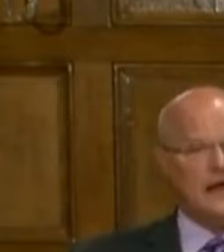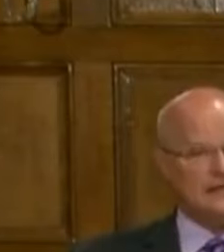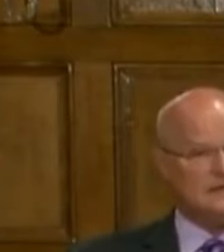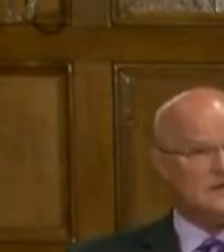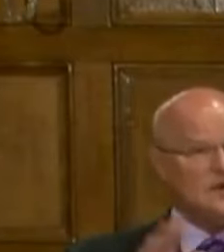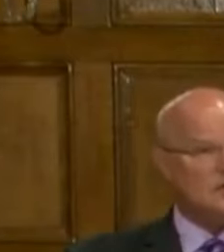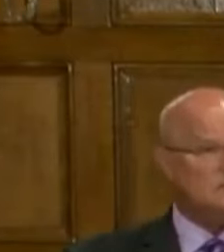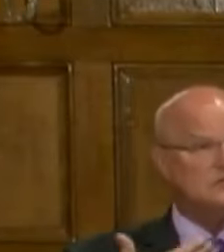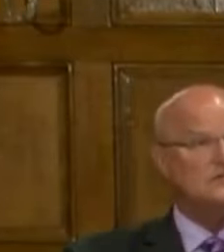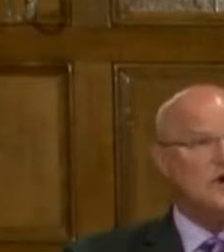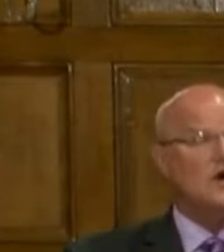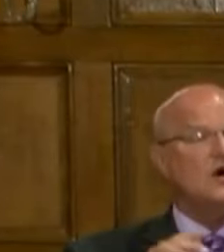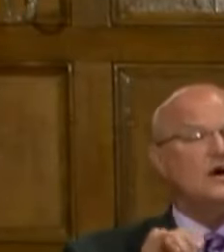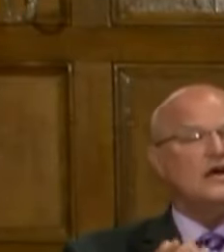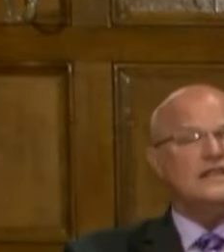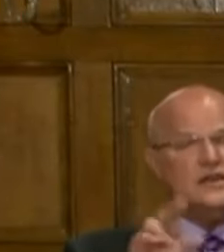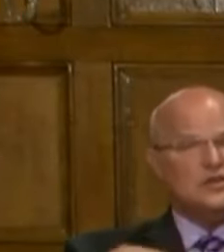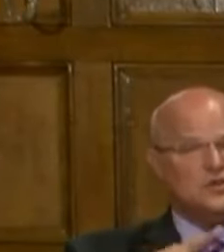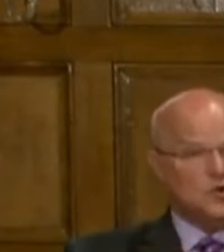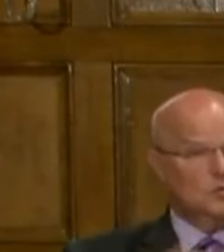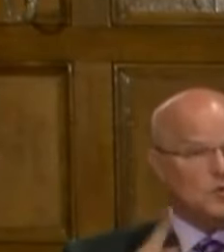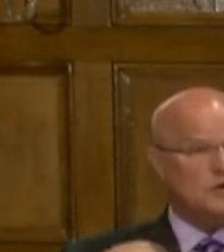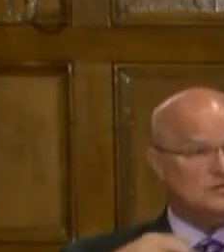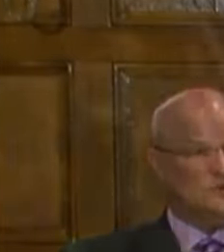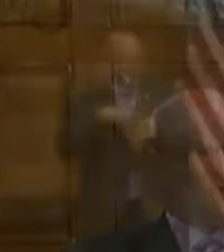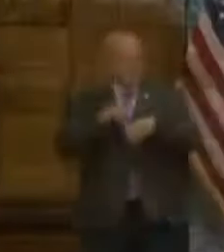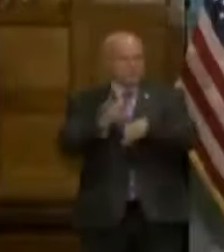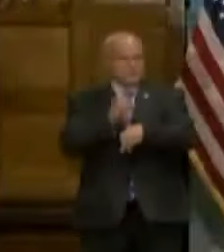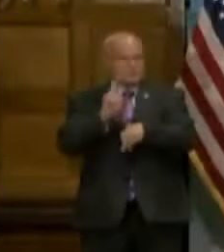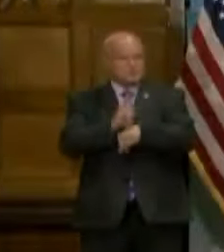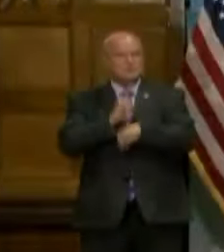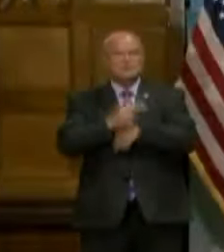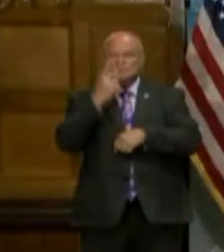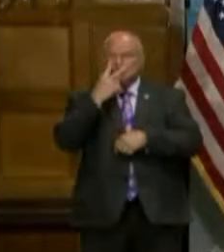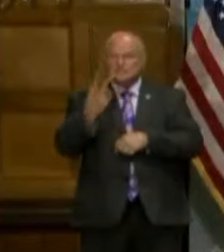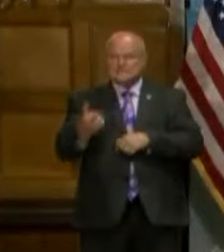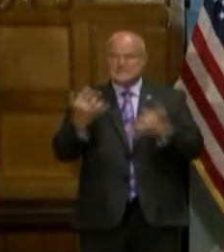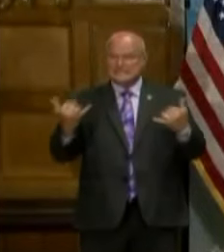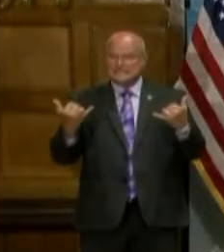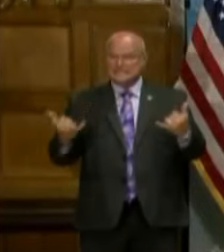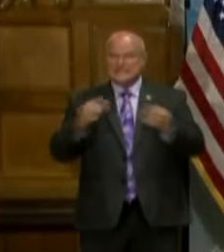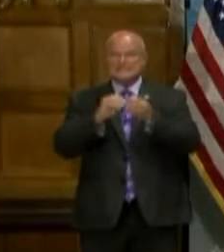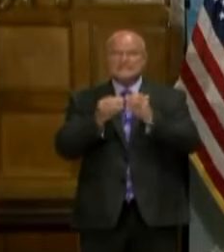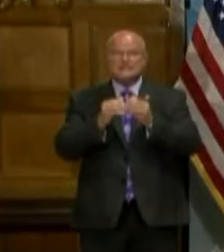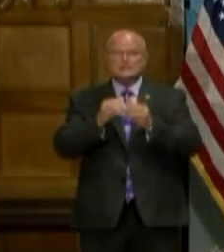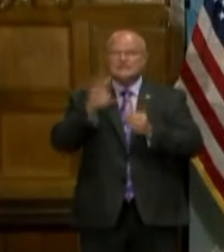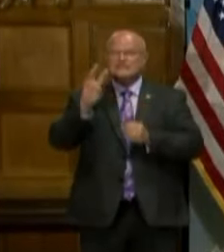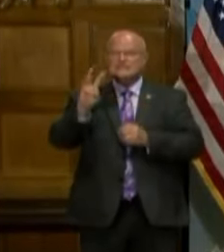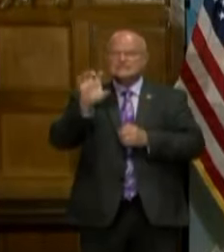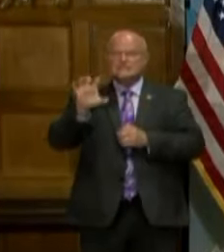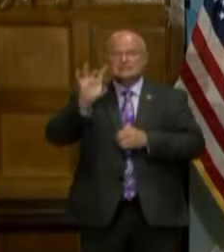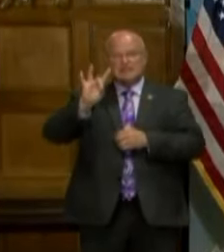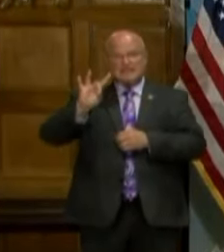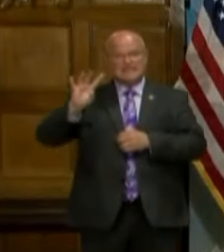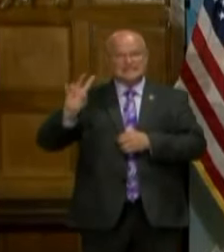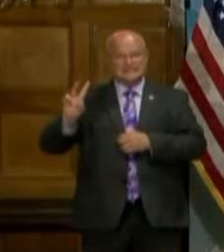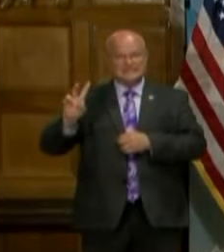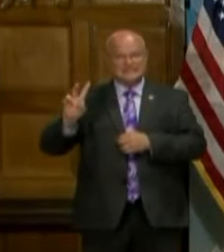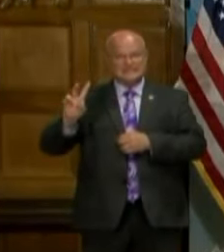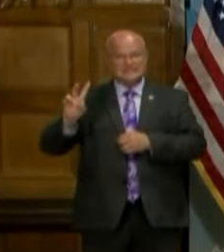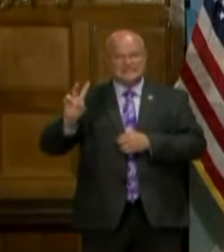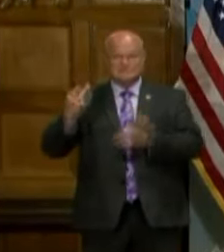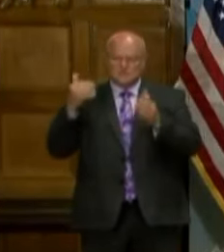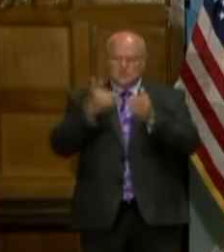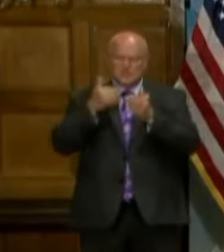all, the normal ones that we use, you can see in today's number with 687, it